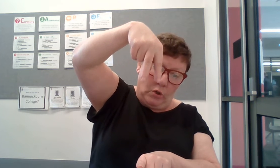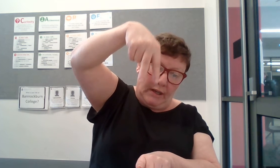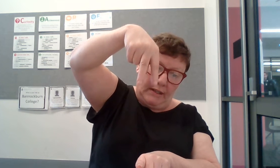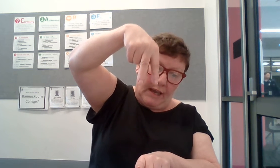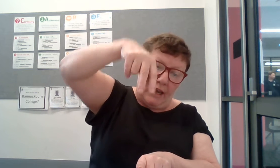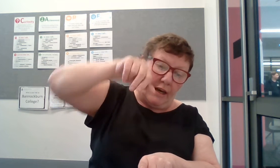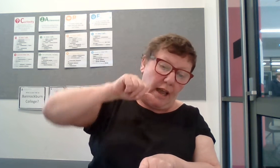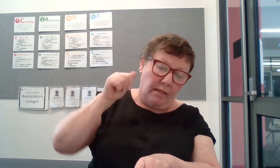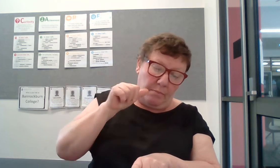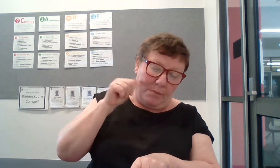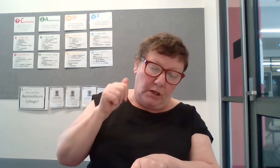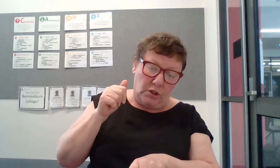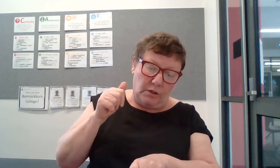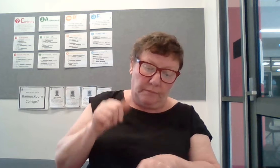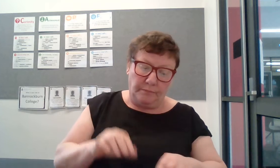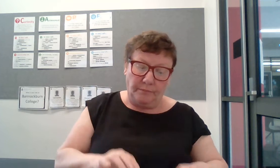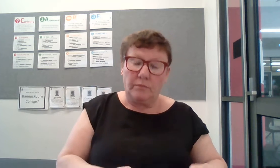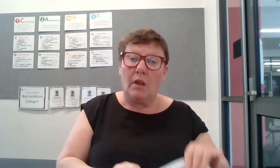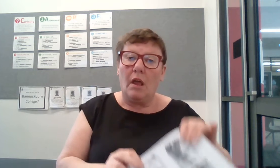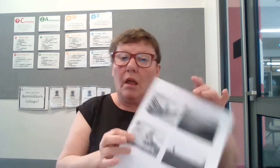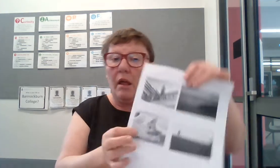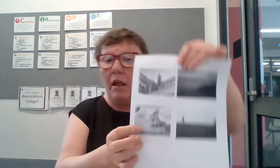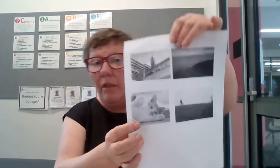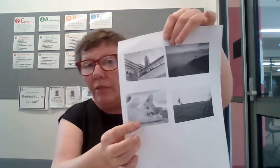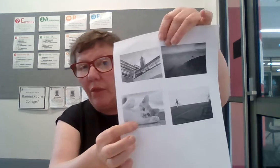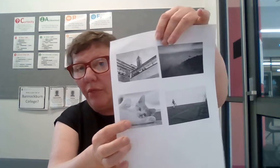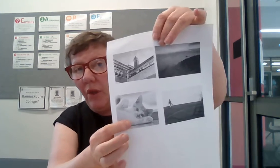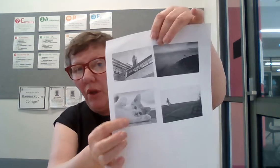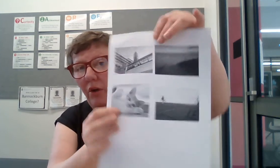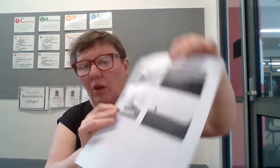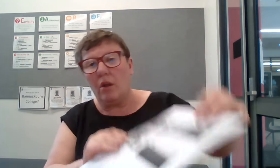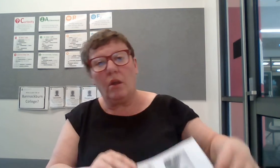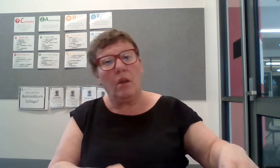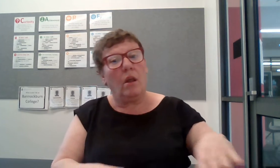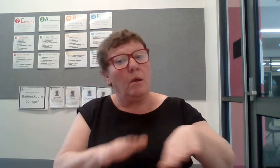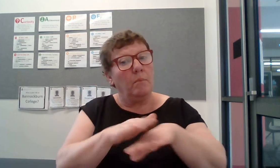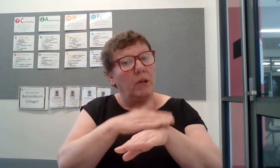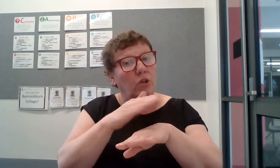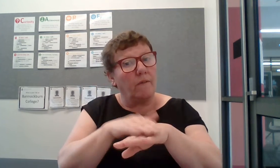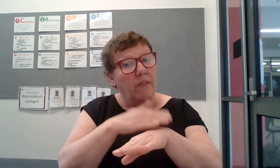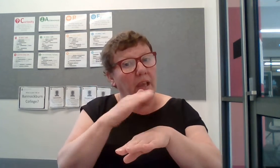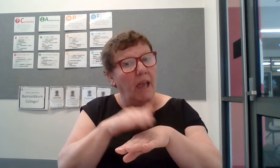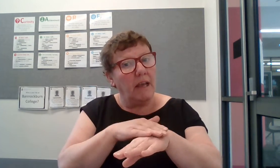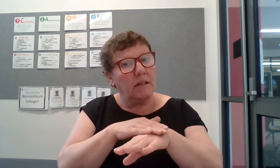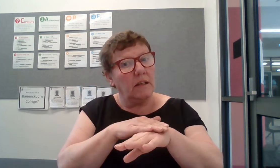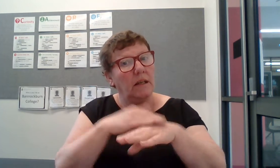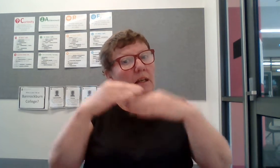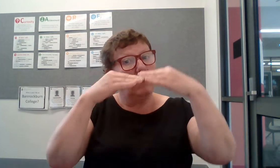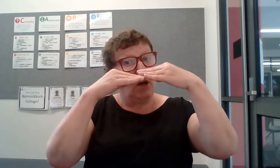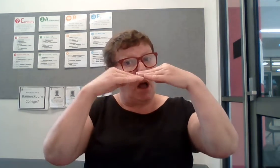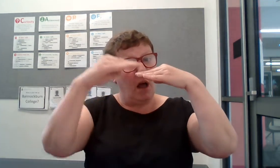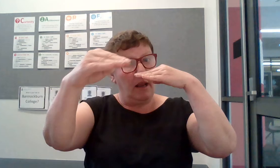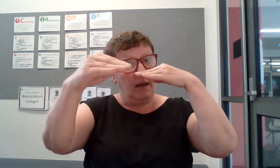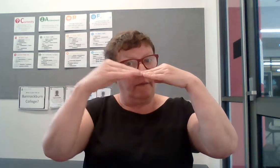looking down at the beach. The third picture of the cat is at eye